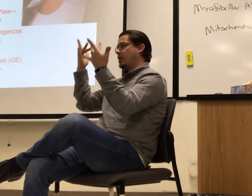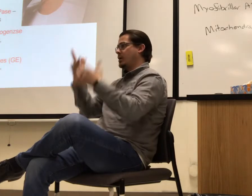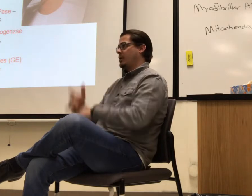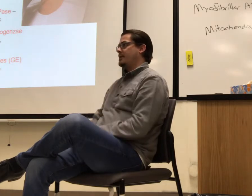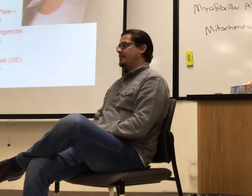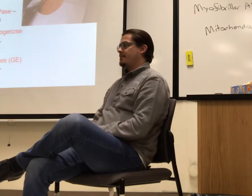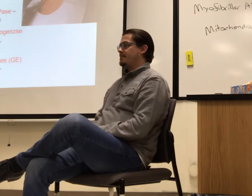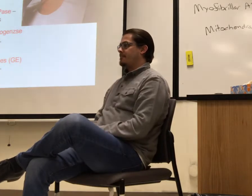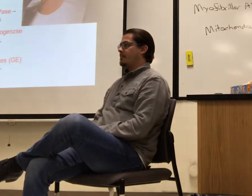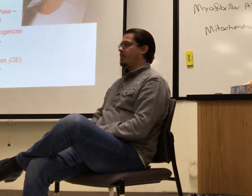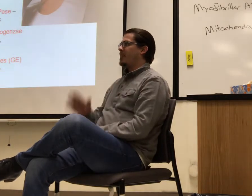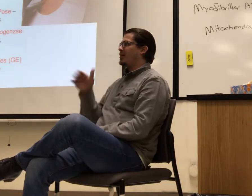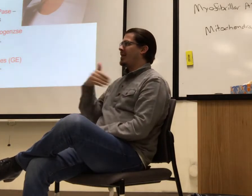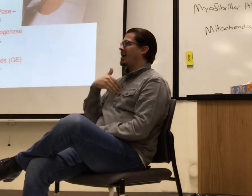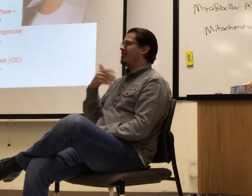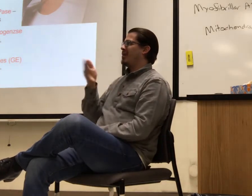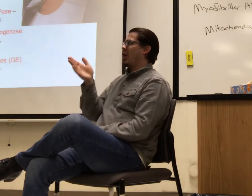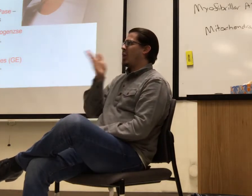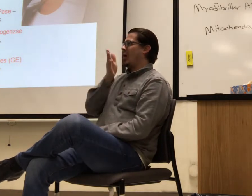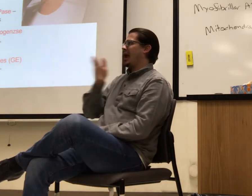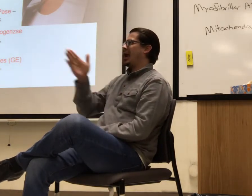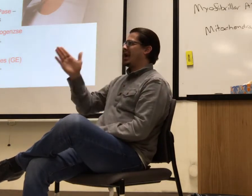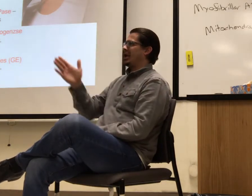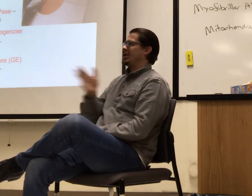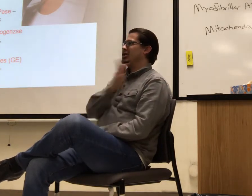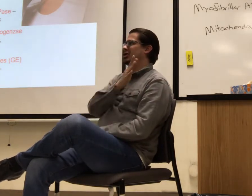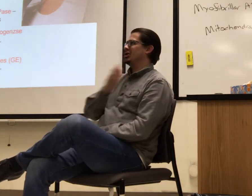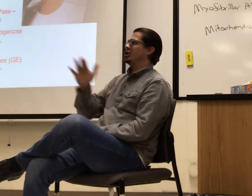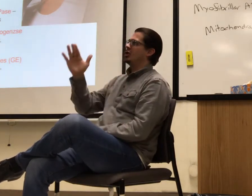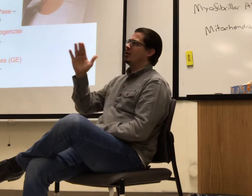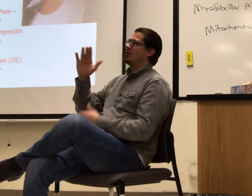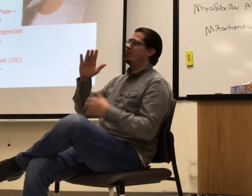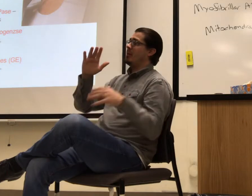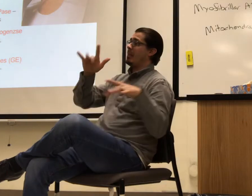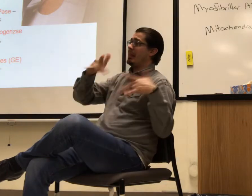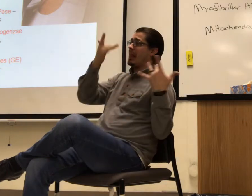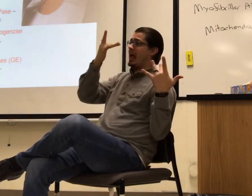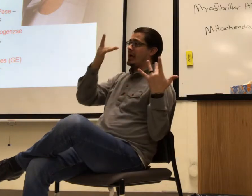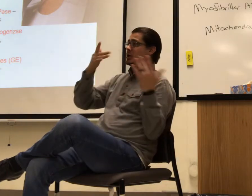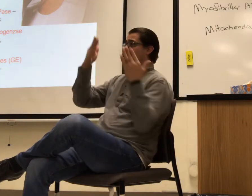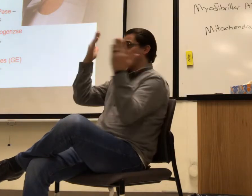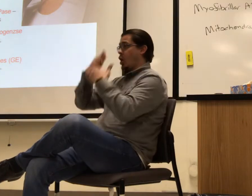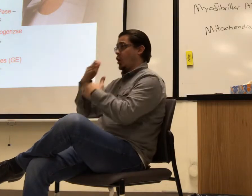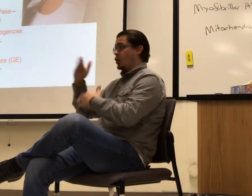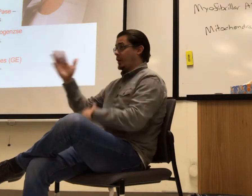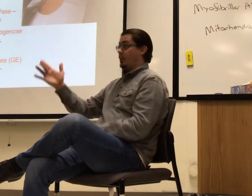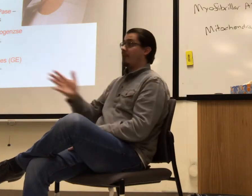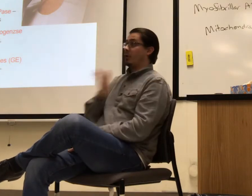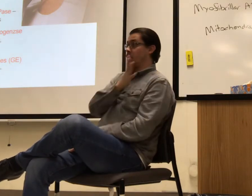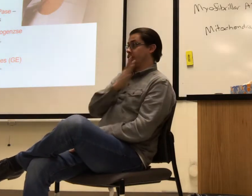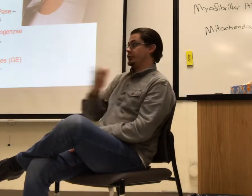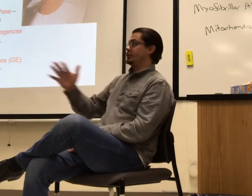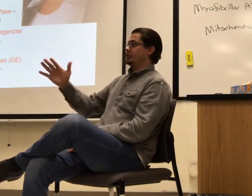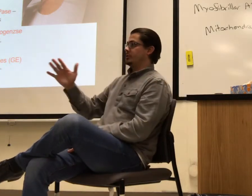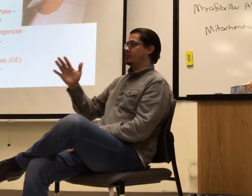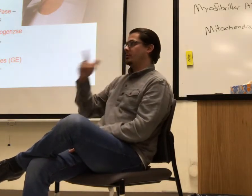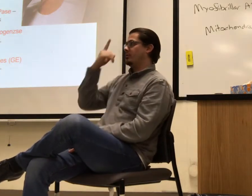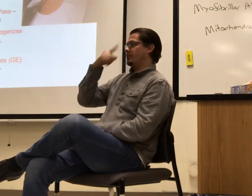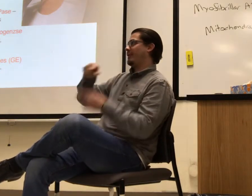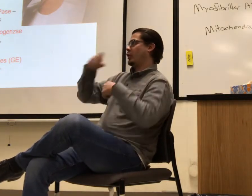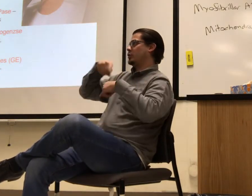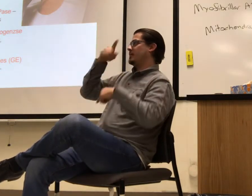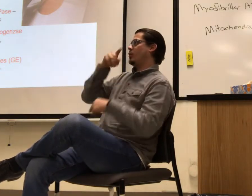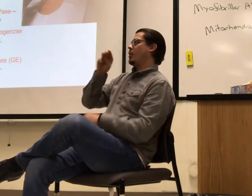So there'd be a range from light to dark in reverse for mitochondrial enzymes. It's a different